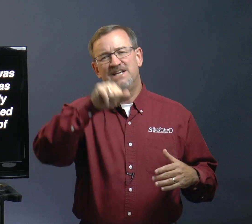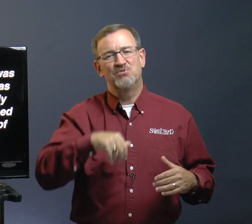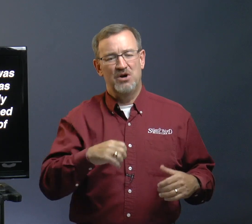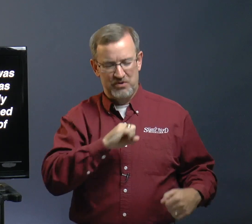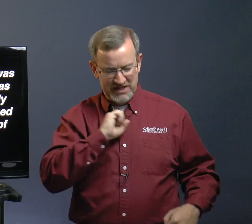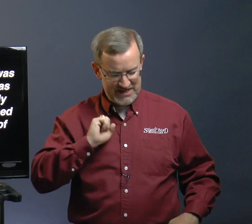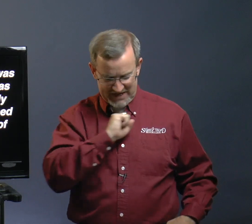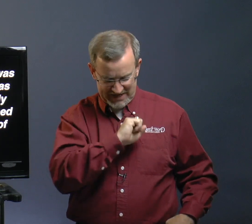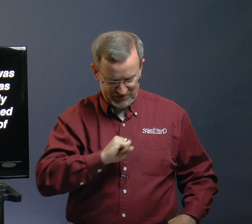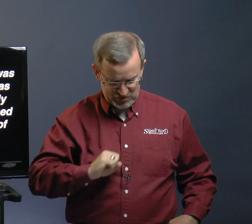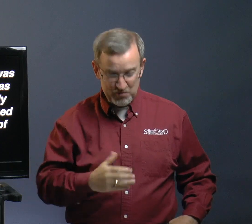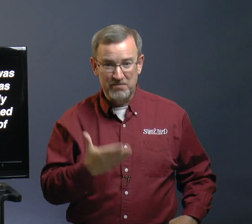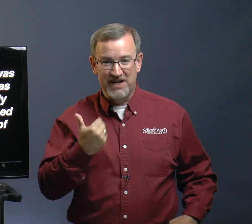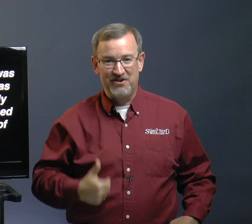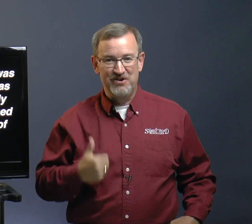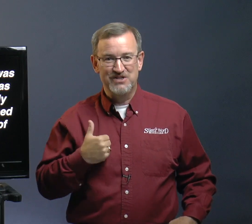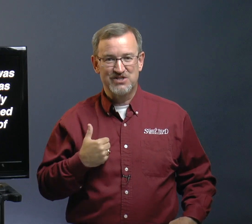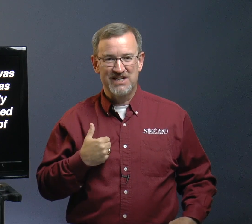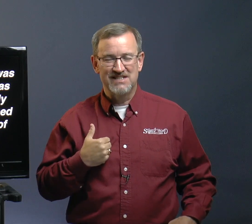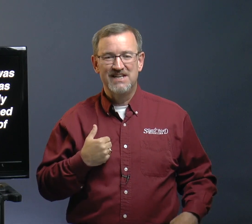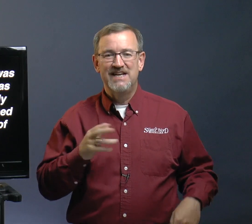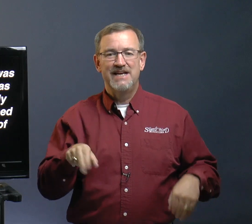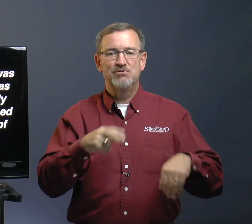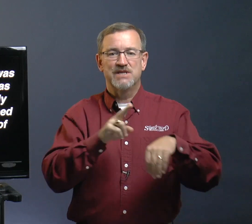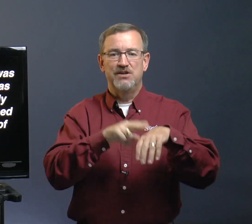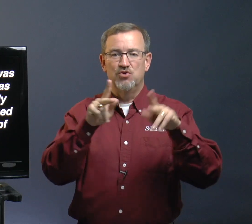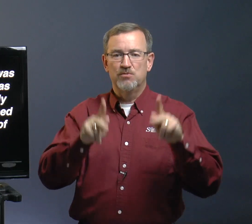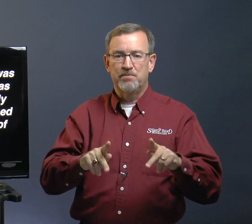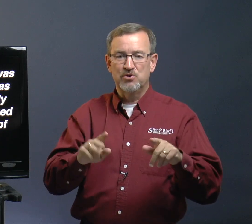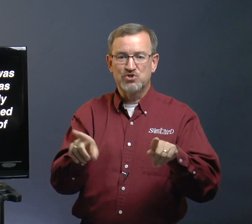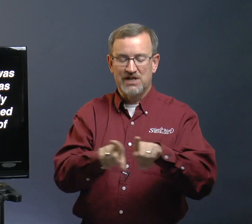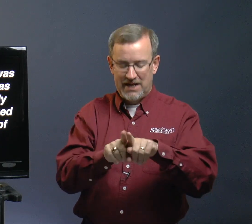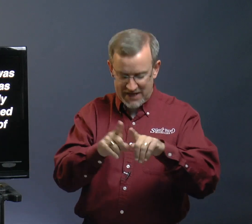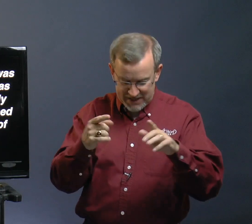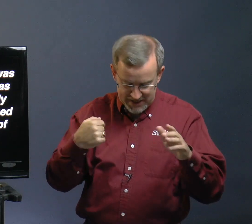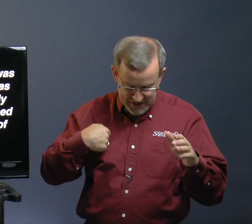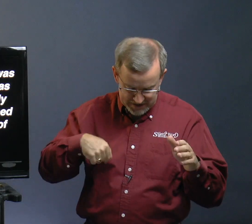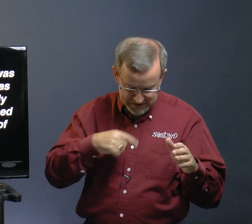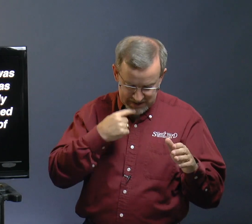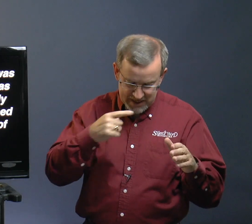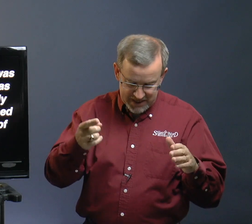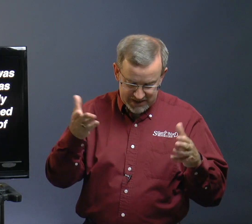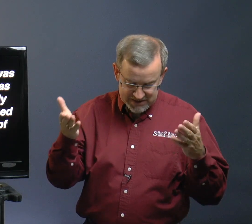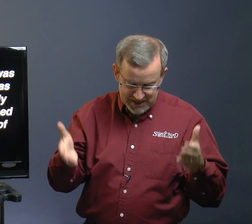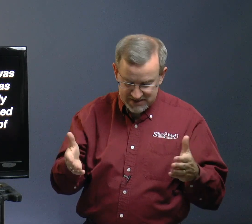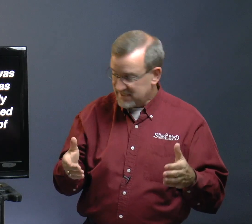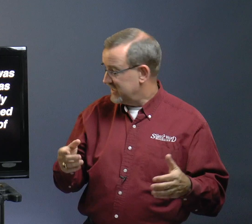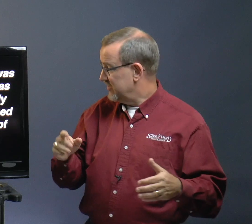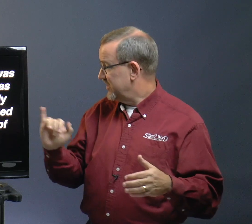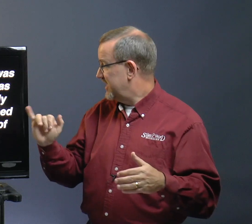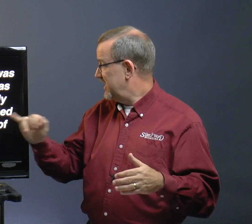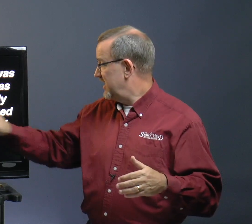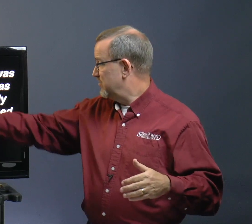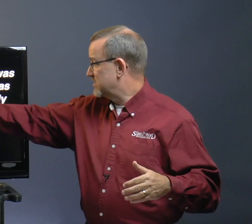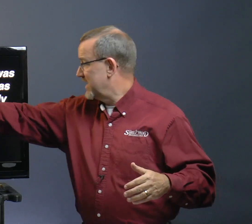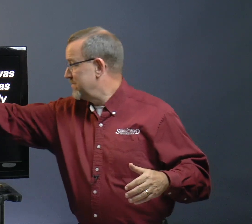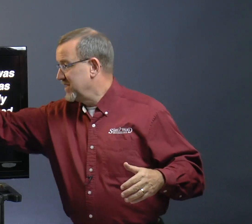superhero. He did not have Superman on his chest. He was a normal person like us. He says here that he was